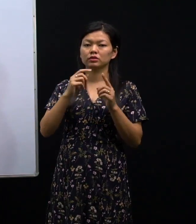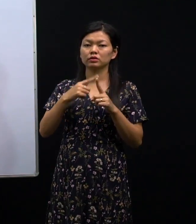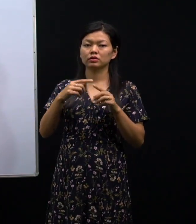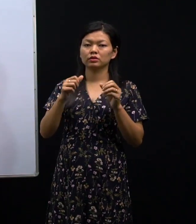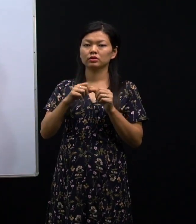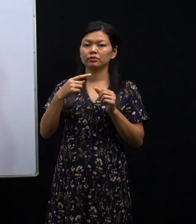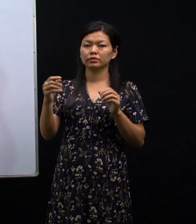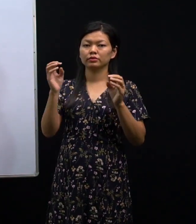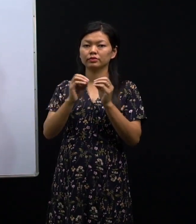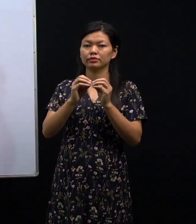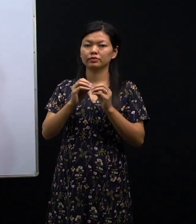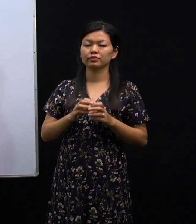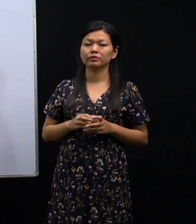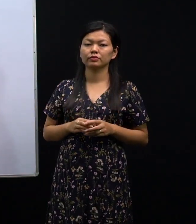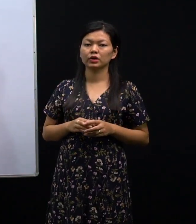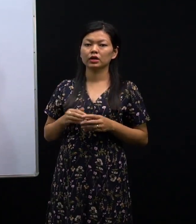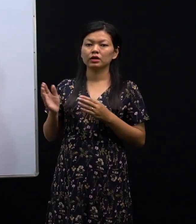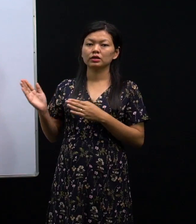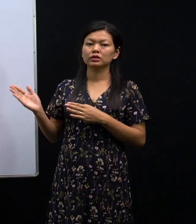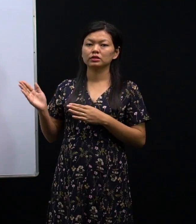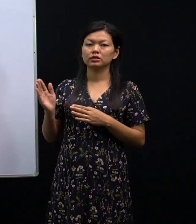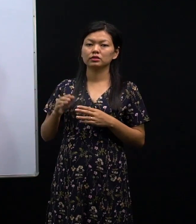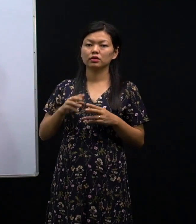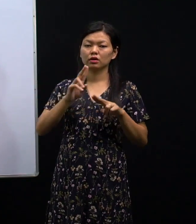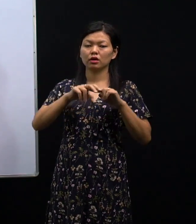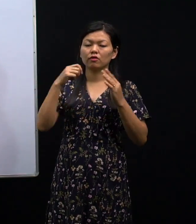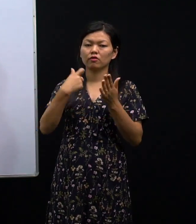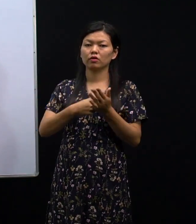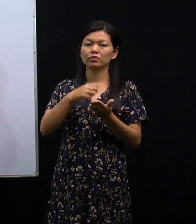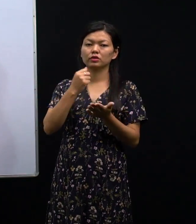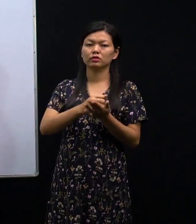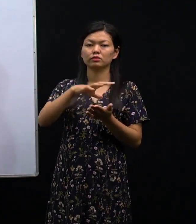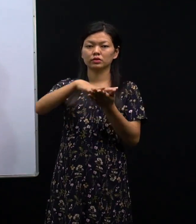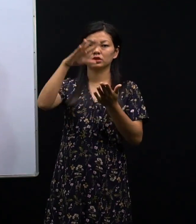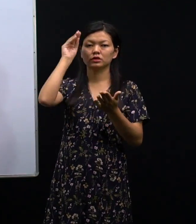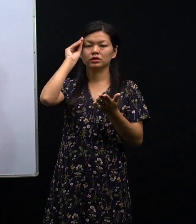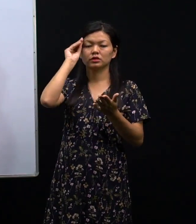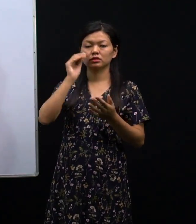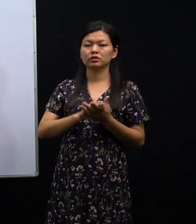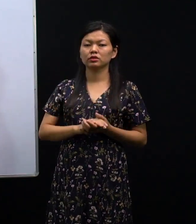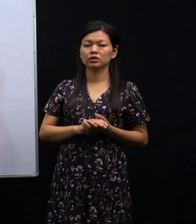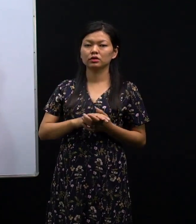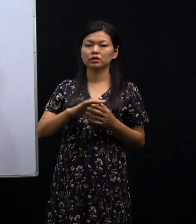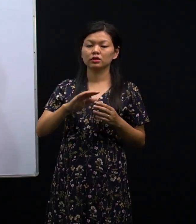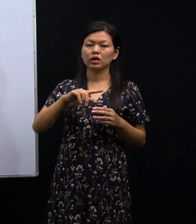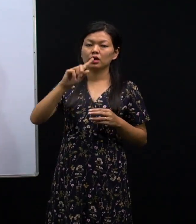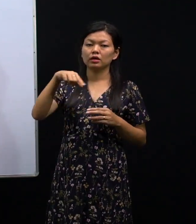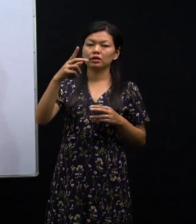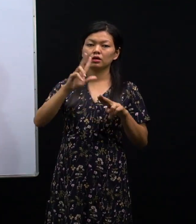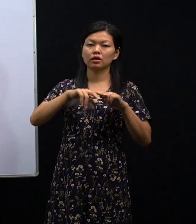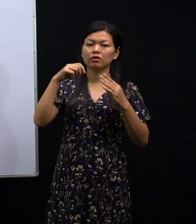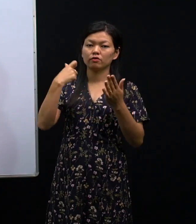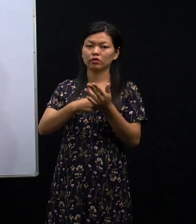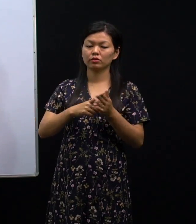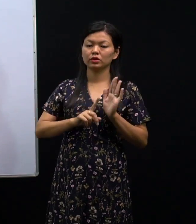B. So this is a formula you have to learn. And one more formula I'll give you. This